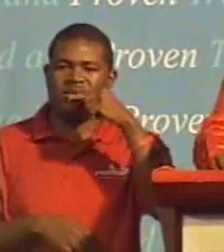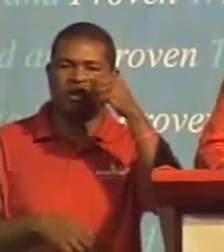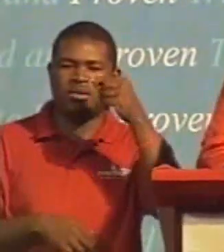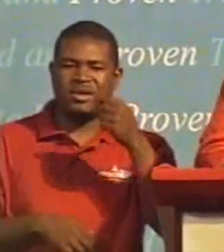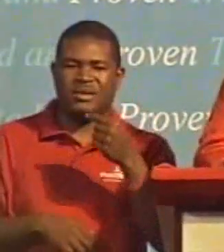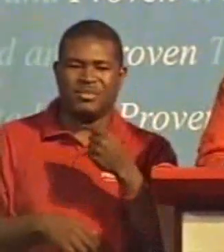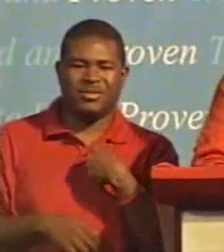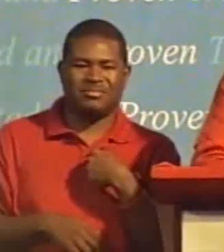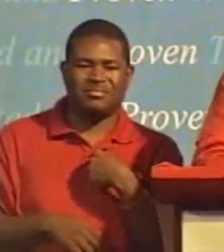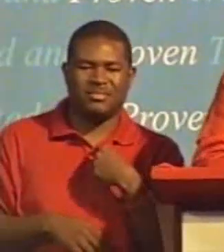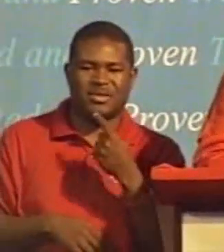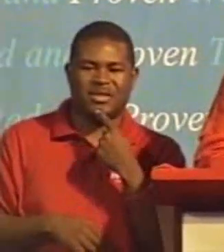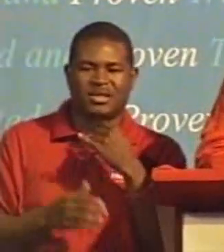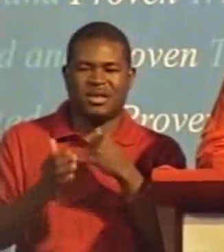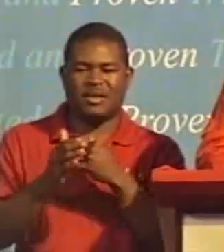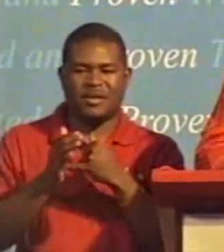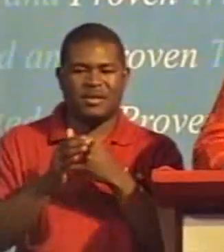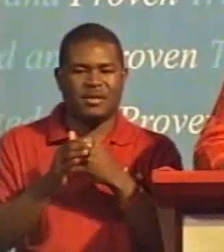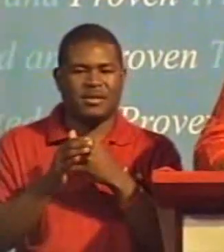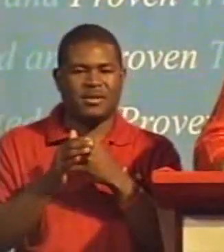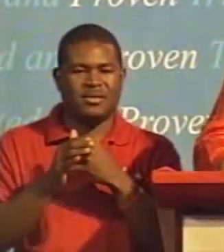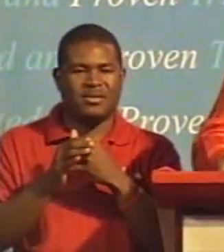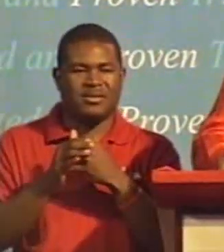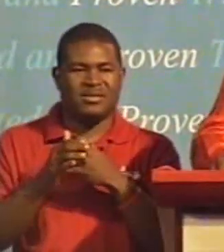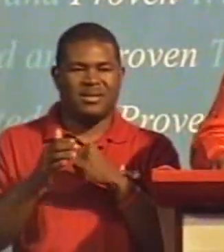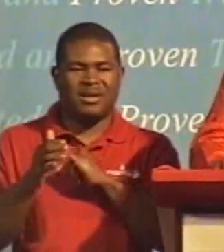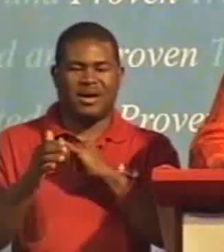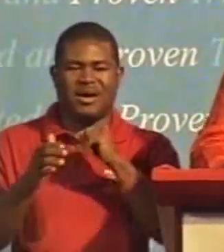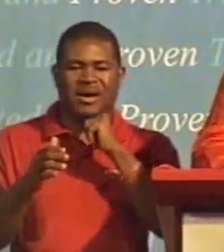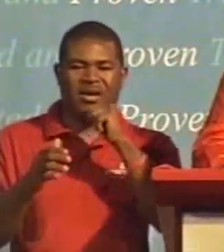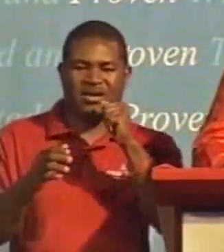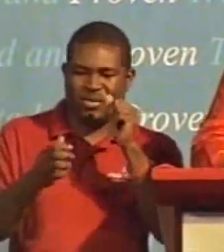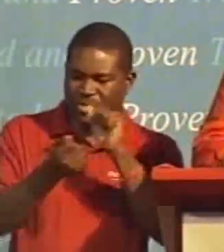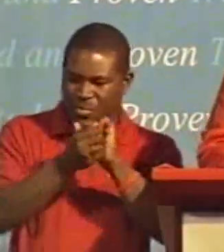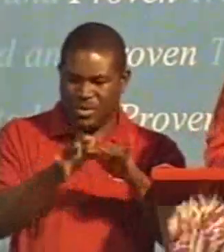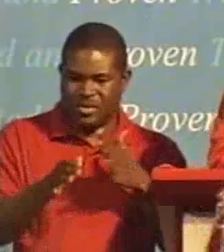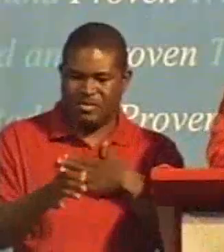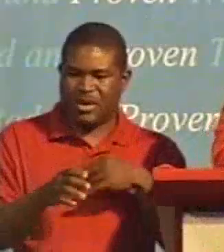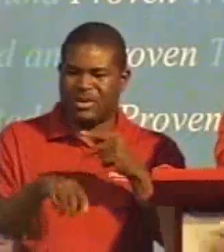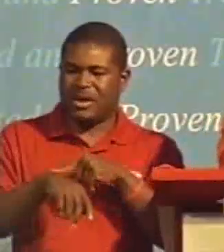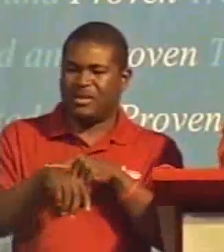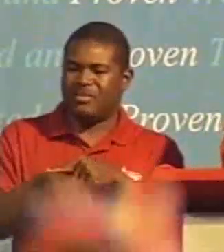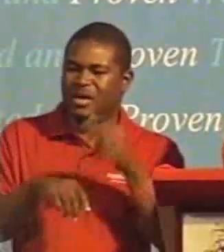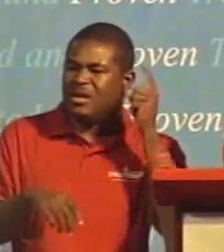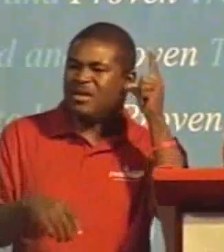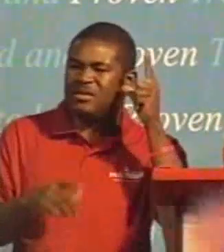it. Because I don't waste my time listening to that stuff.